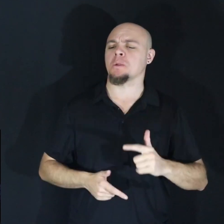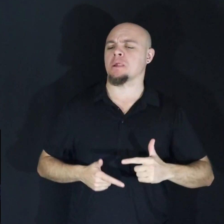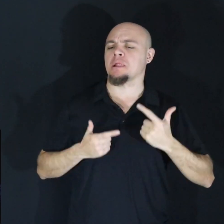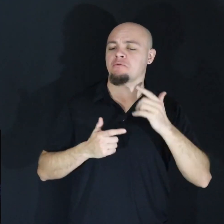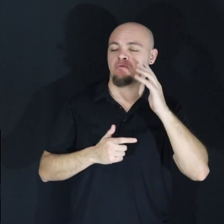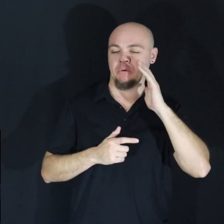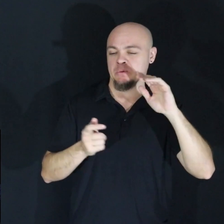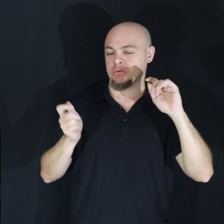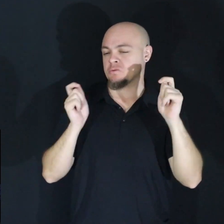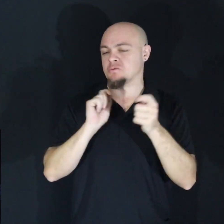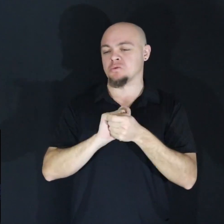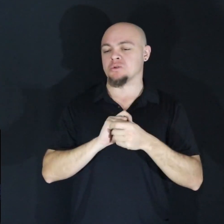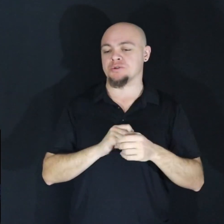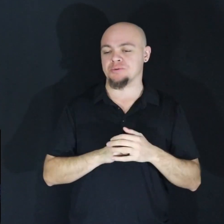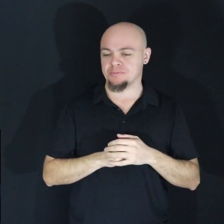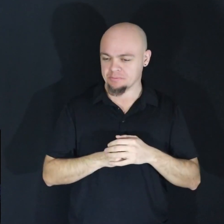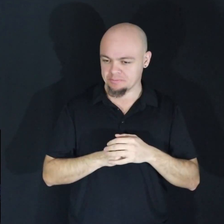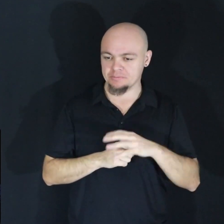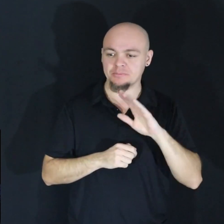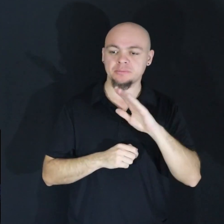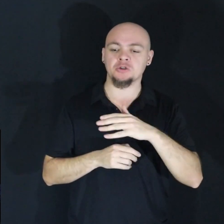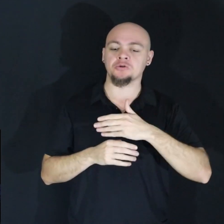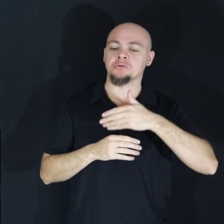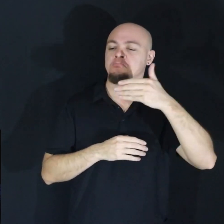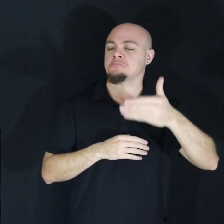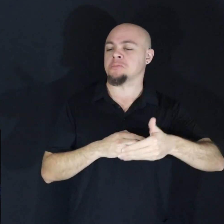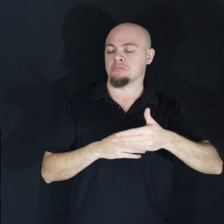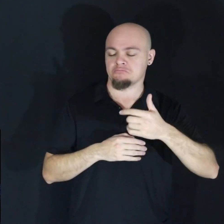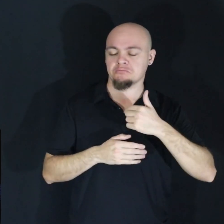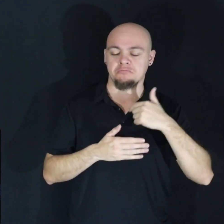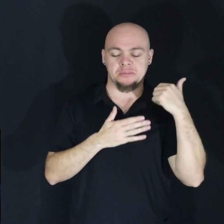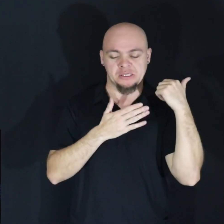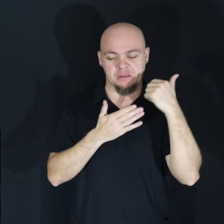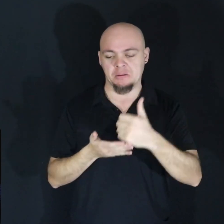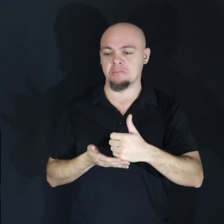life and help you take your next step."